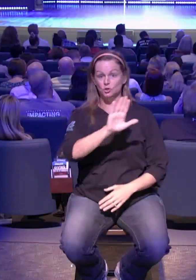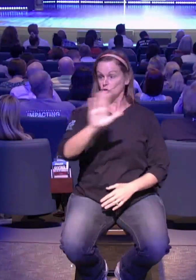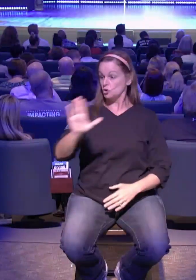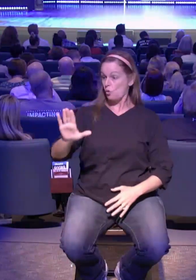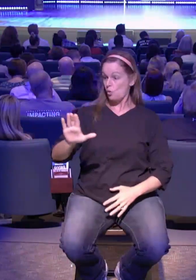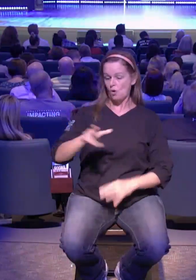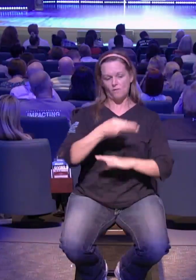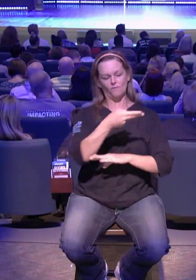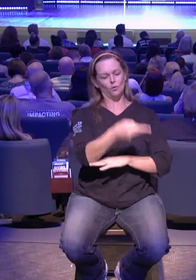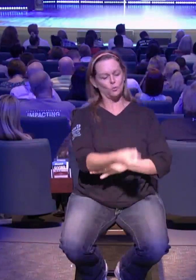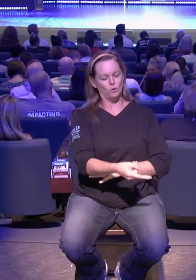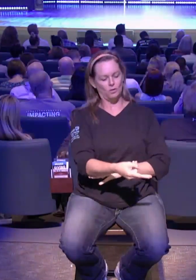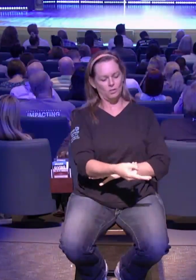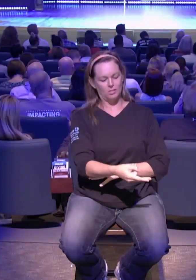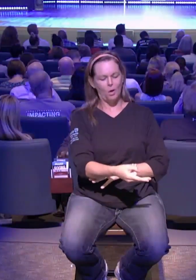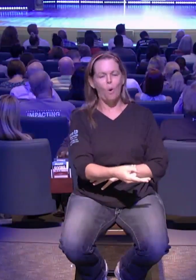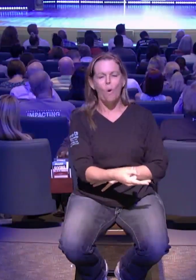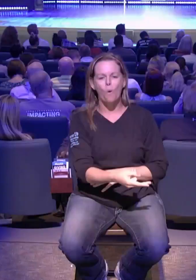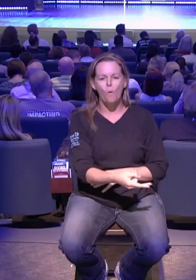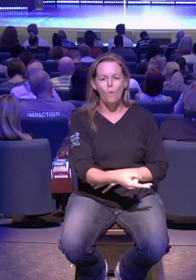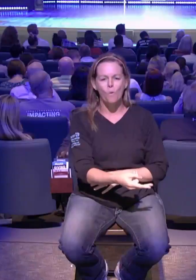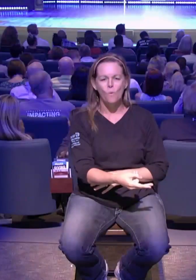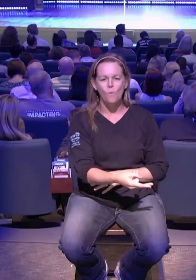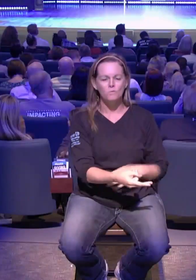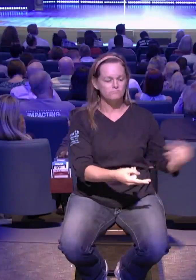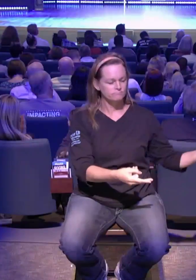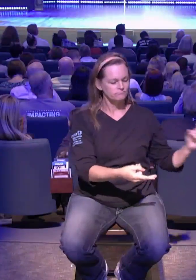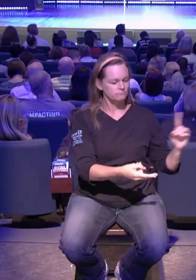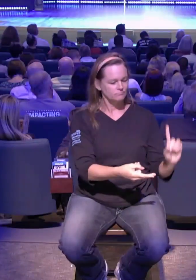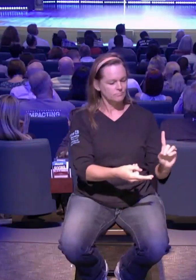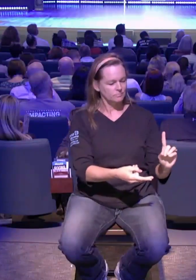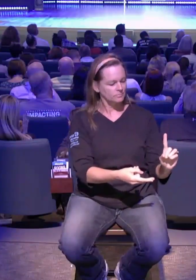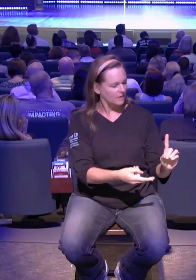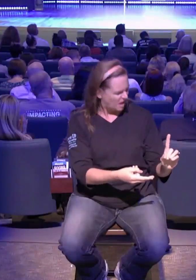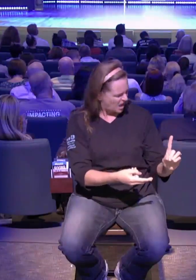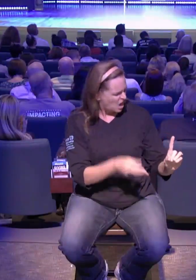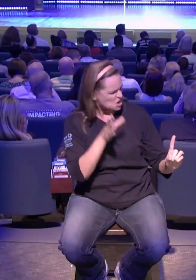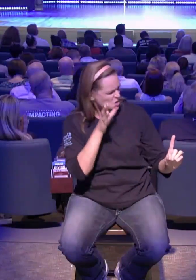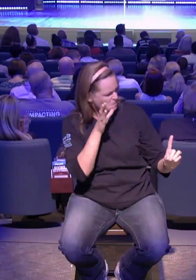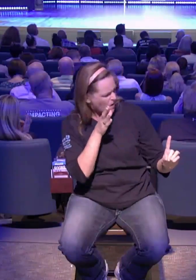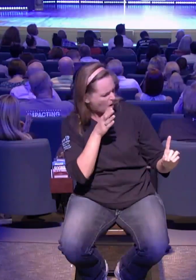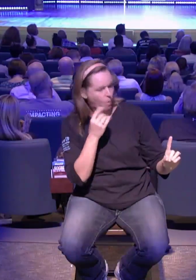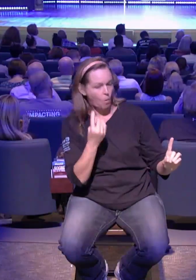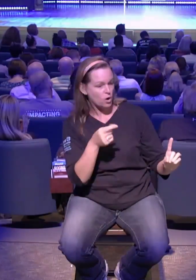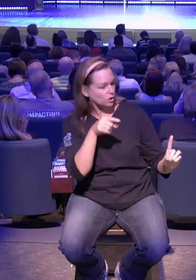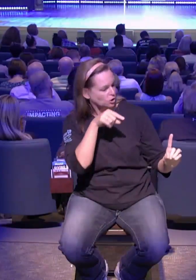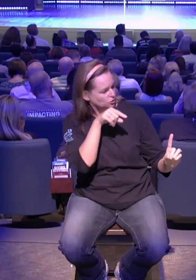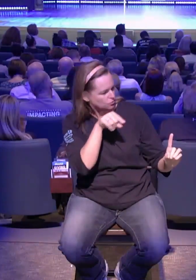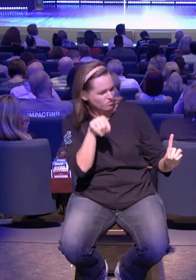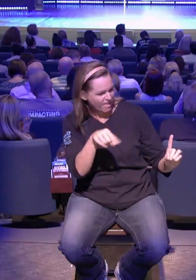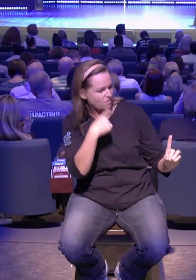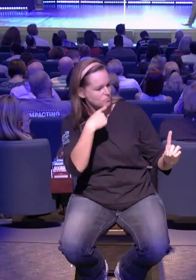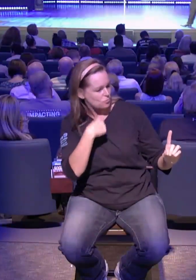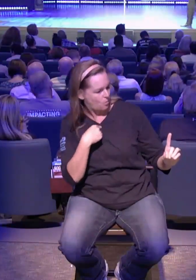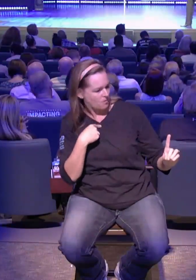I'm heading to heaven one day because of their life, their compassion,